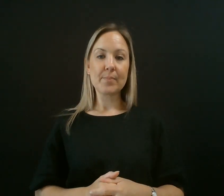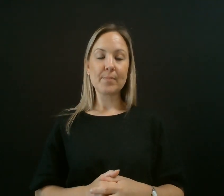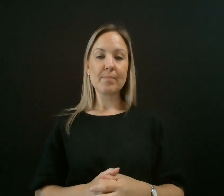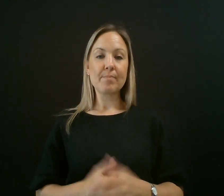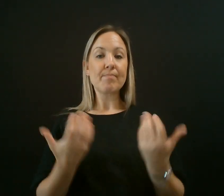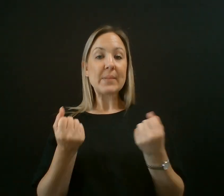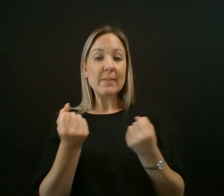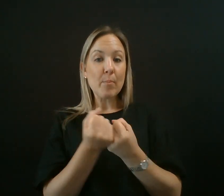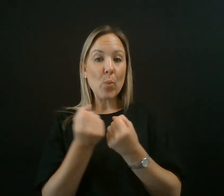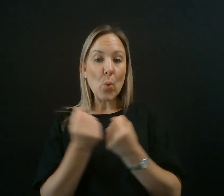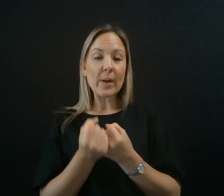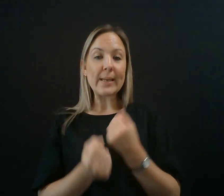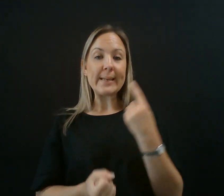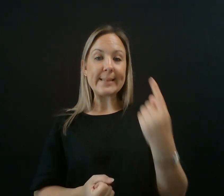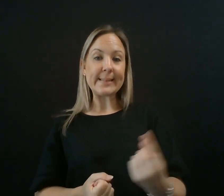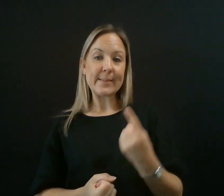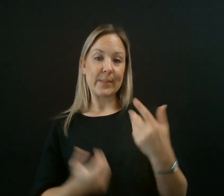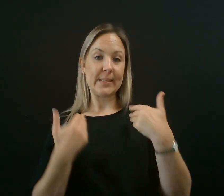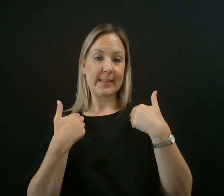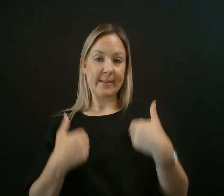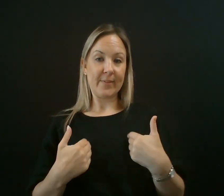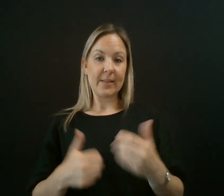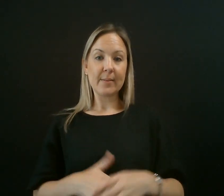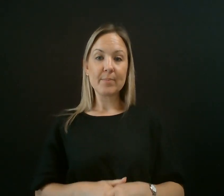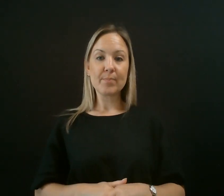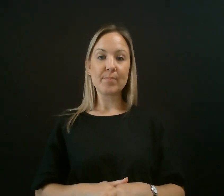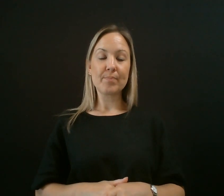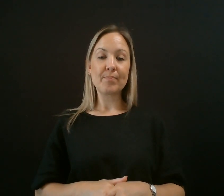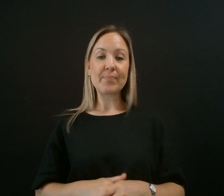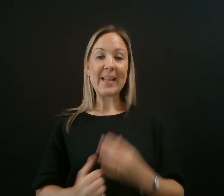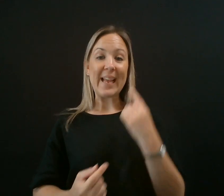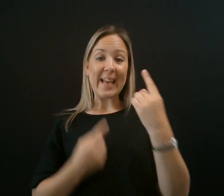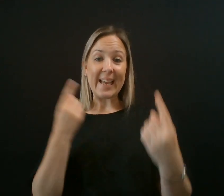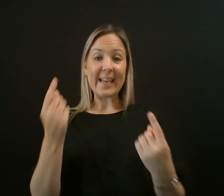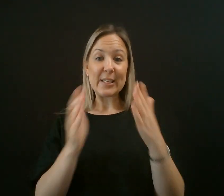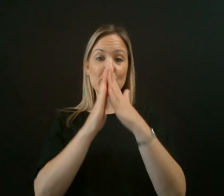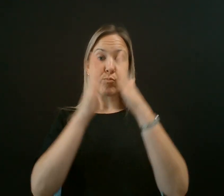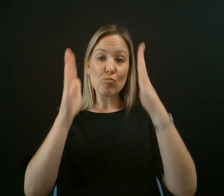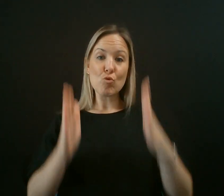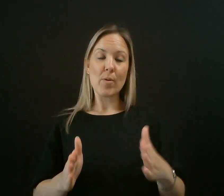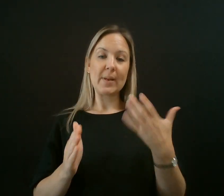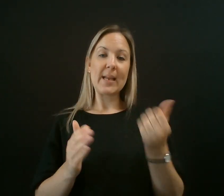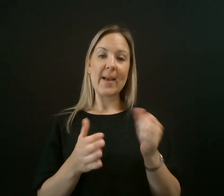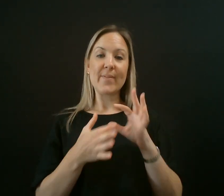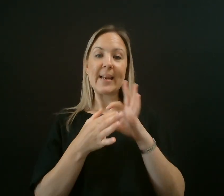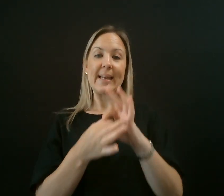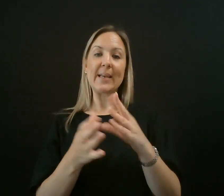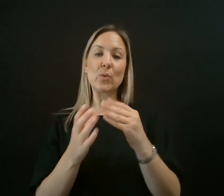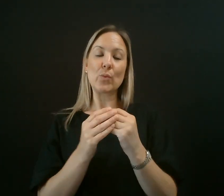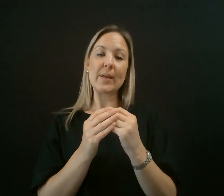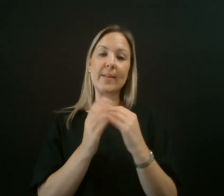Supported independent living. Each property has links with a supported independent living